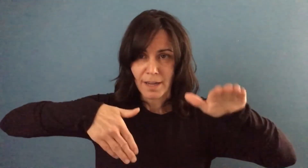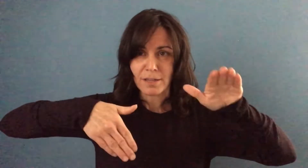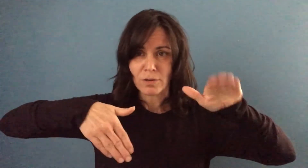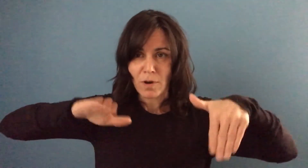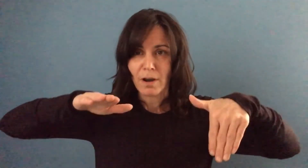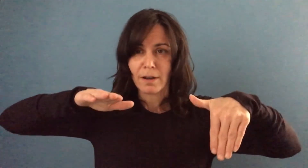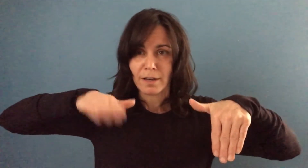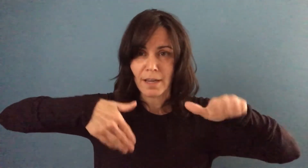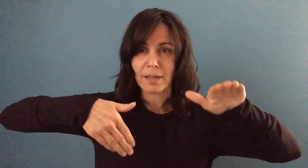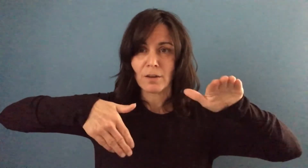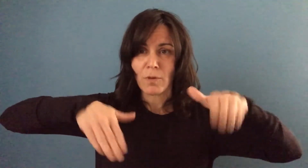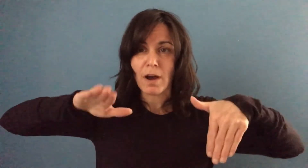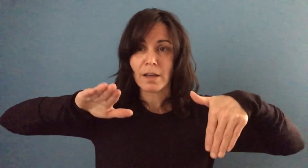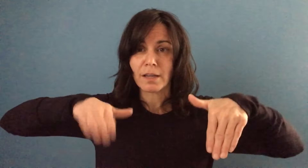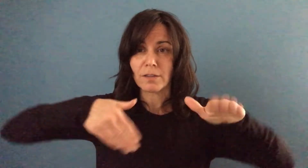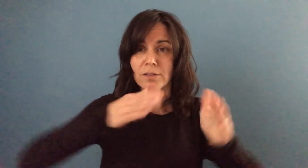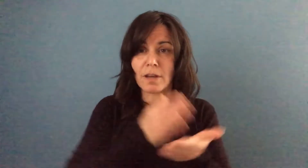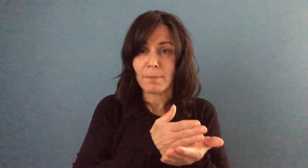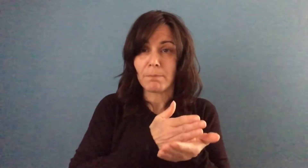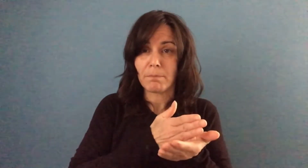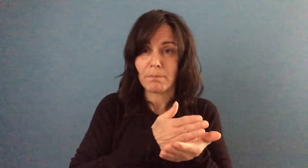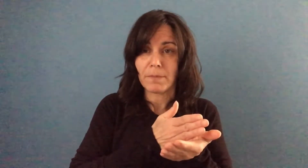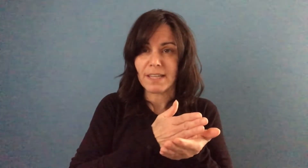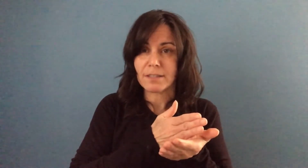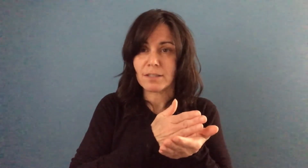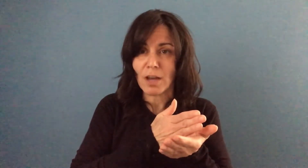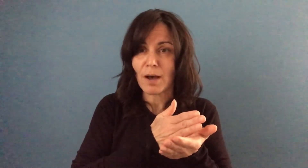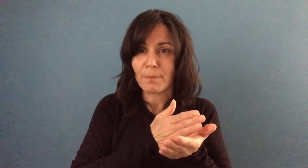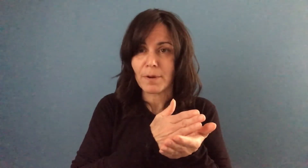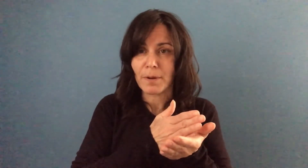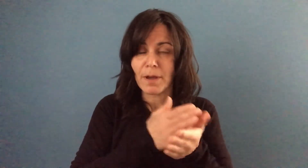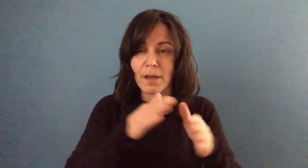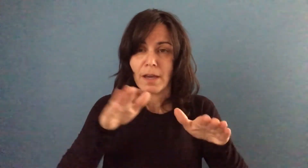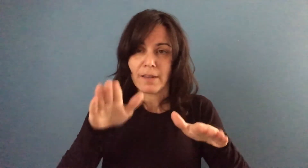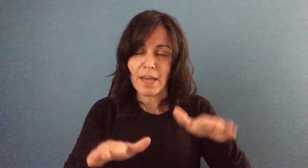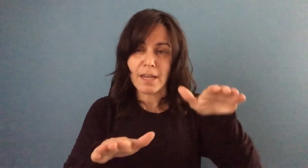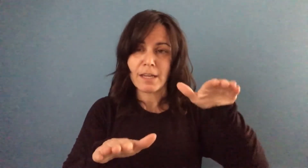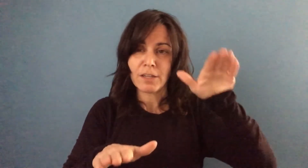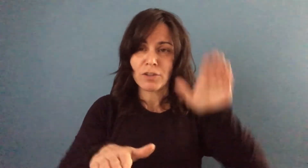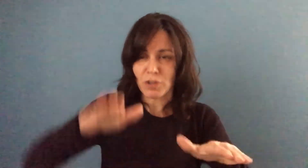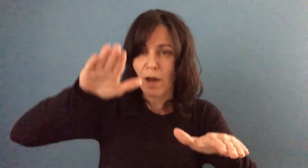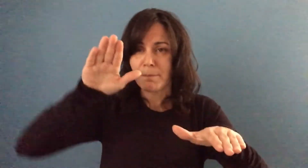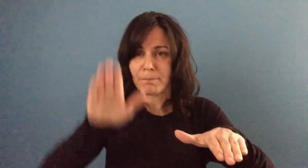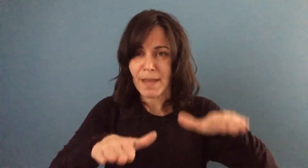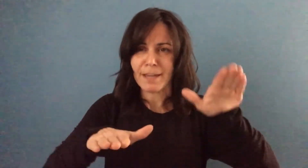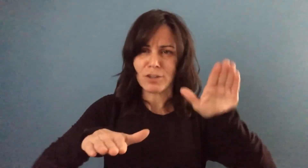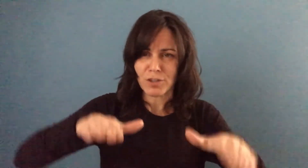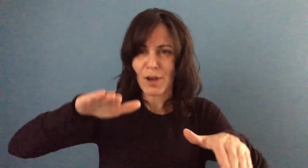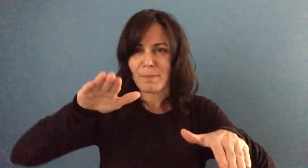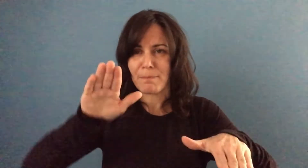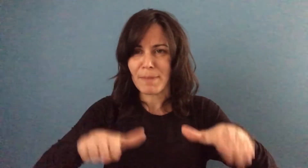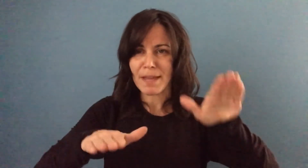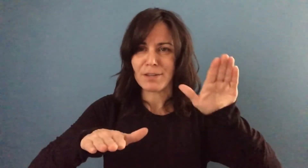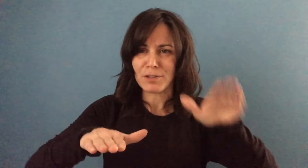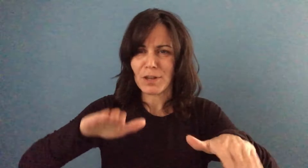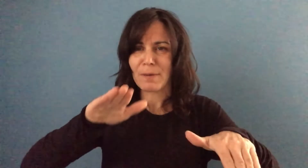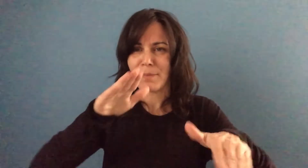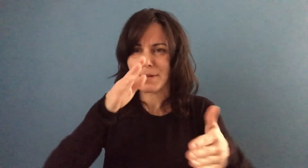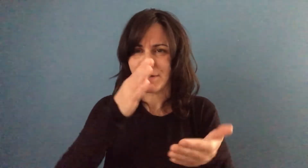you walk and you walk and you stop. Let's stomp. Then you stomp and you stomp and you stomp and you